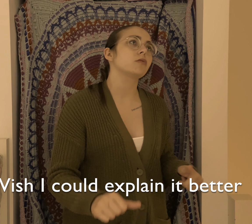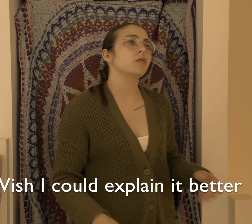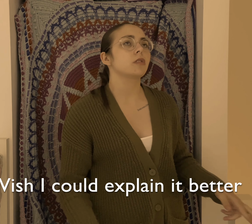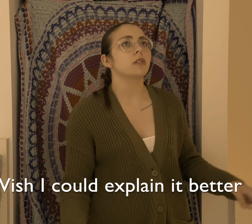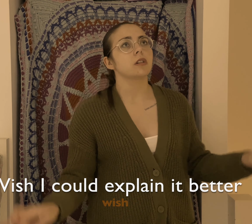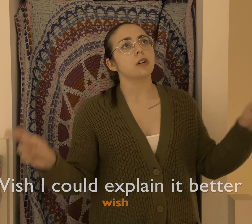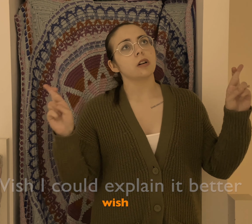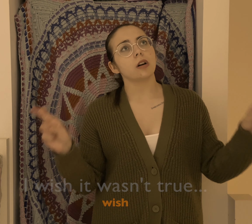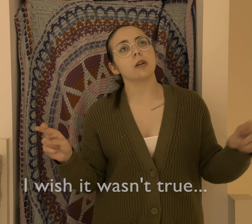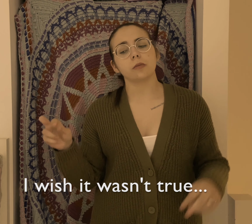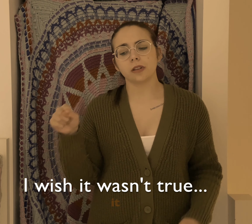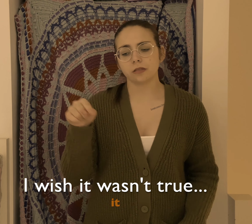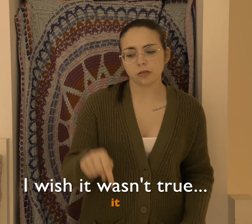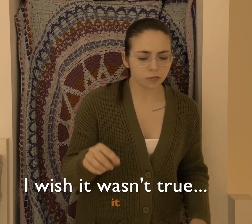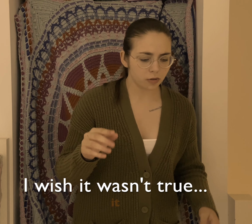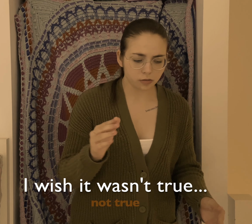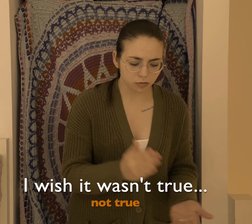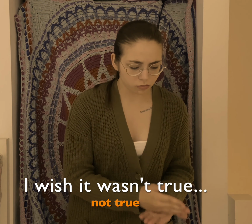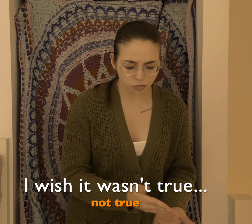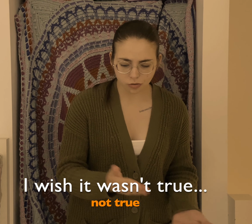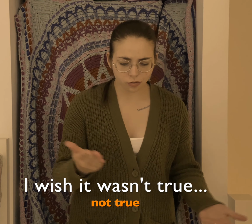I wish it wasn't true